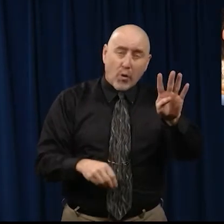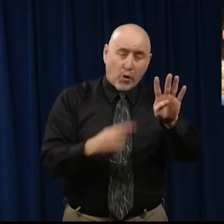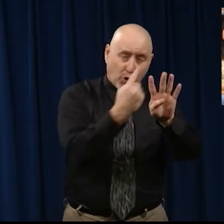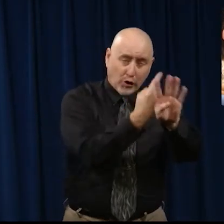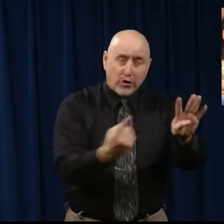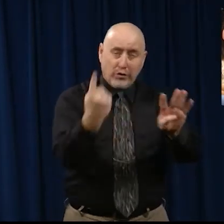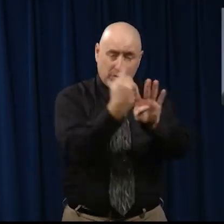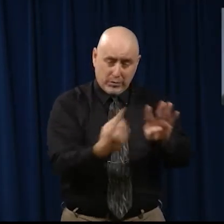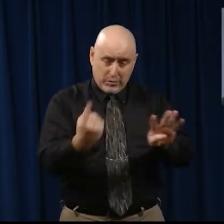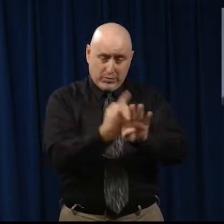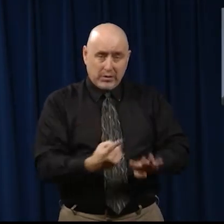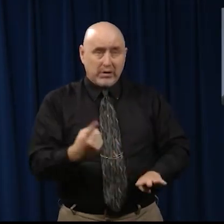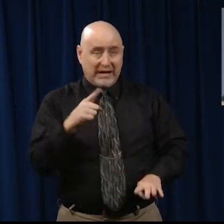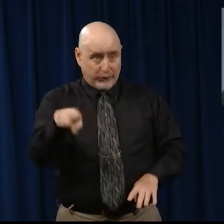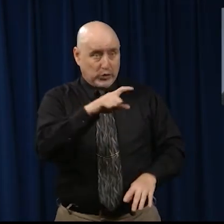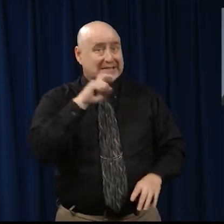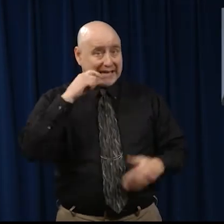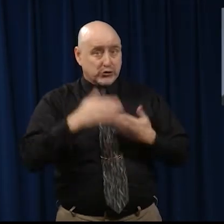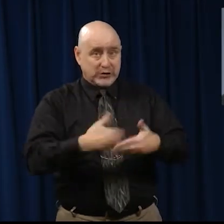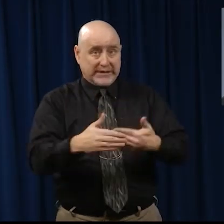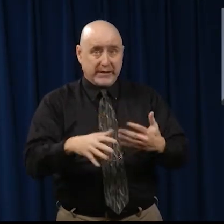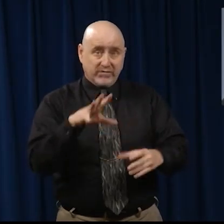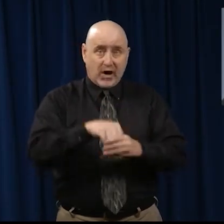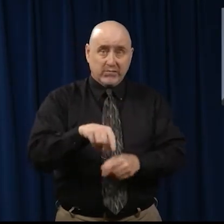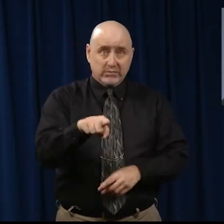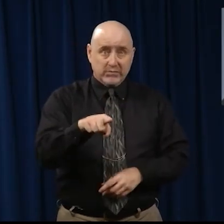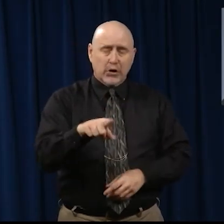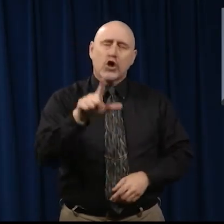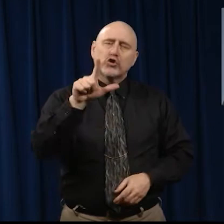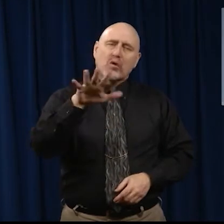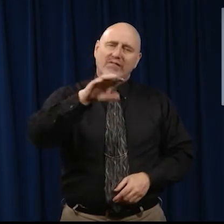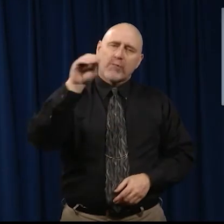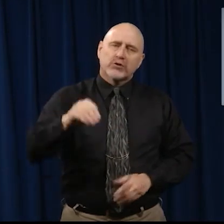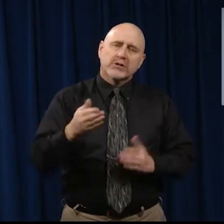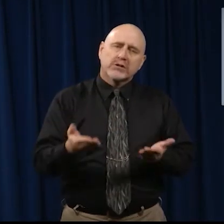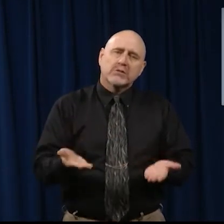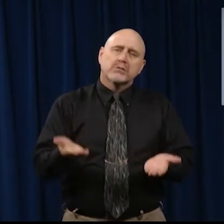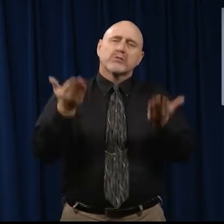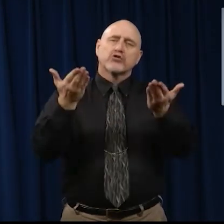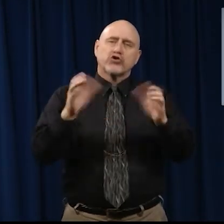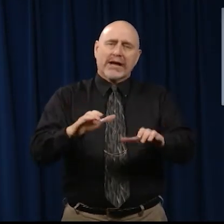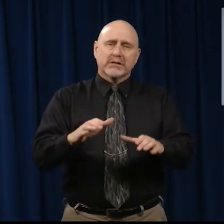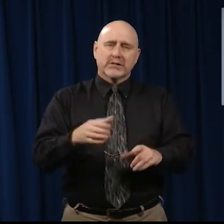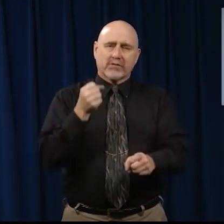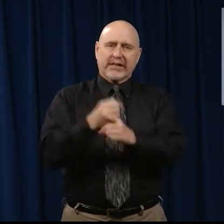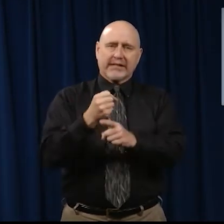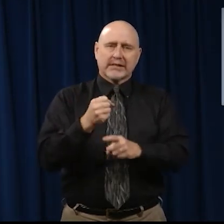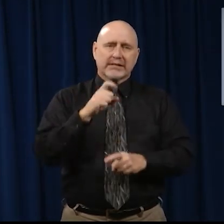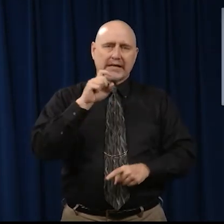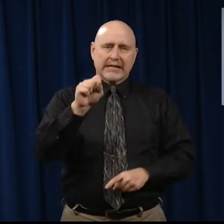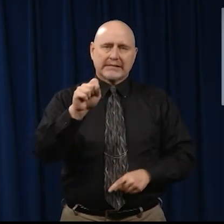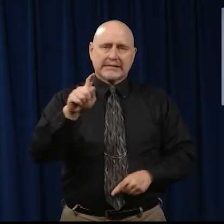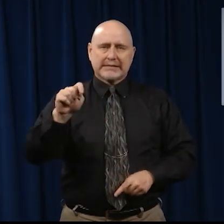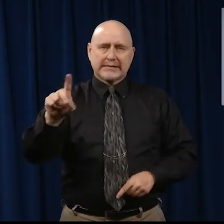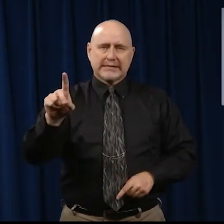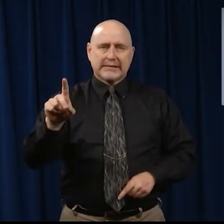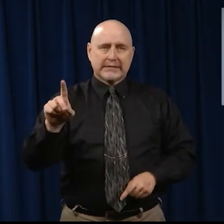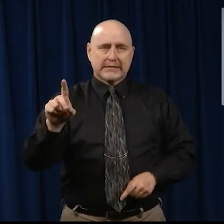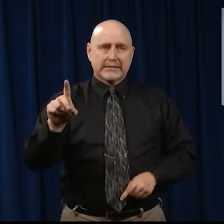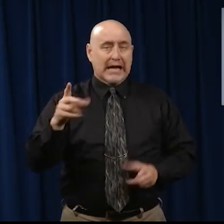4 sexually active teenagers. That means if you are sexually active, you've got a 25% chance of getting a sexually transmitted